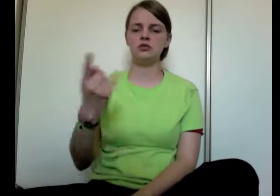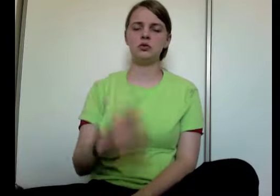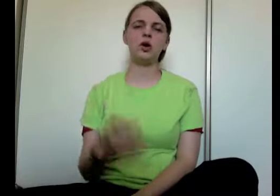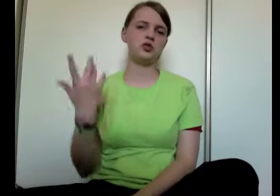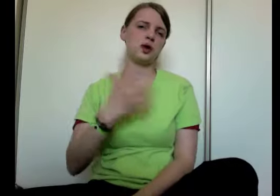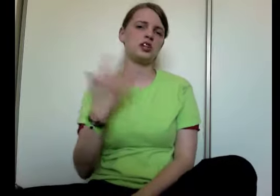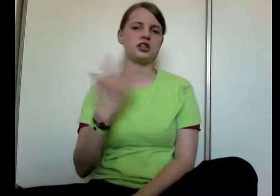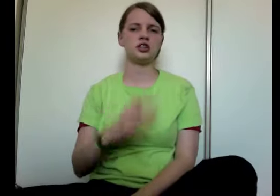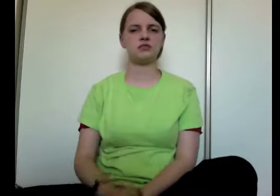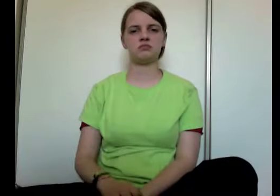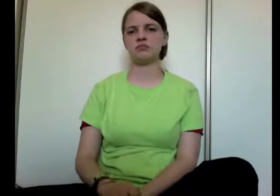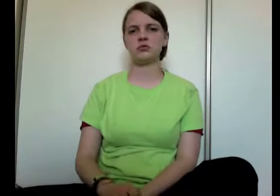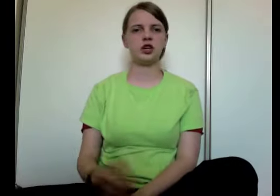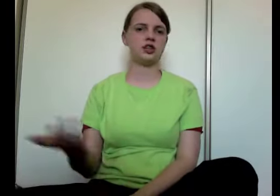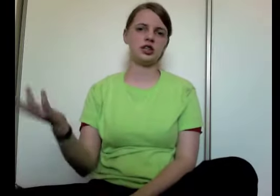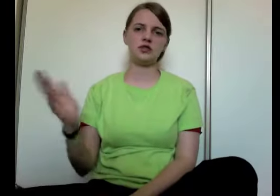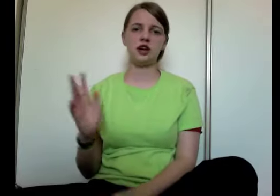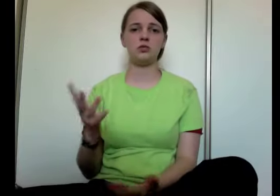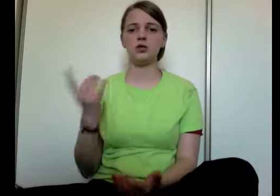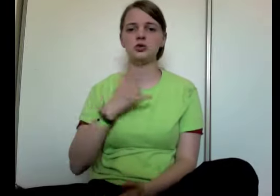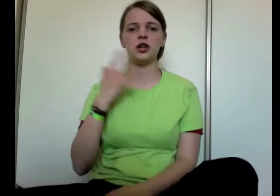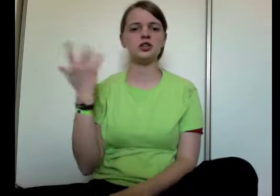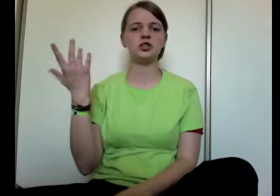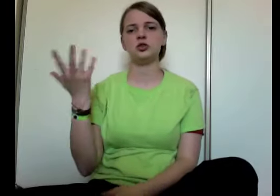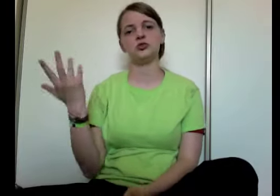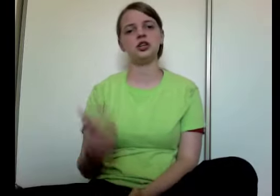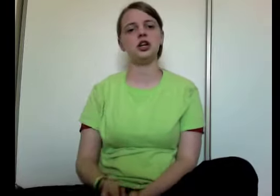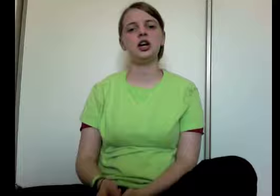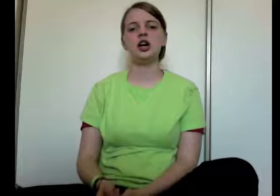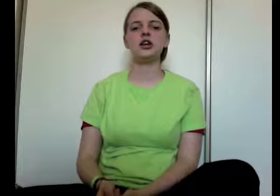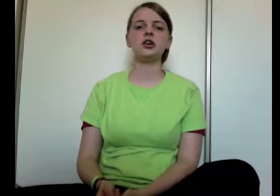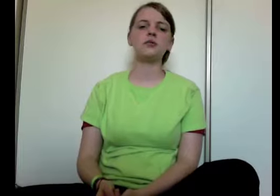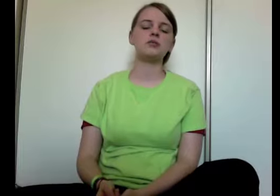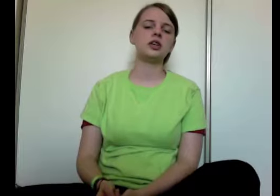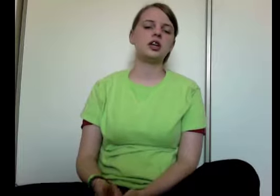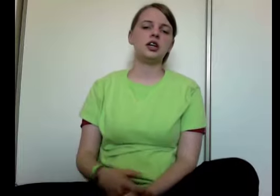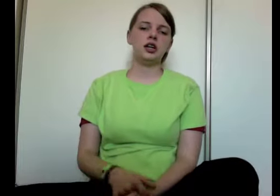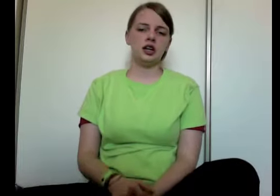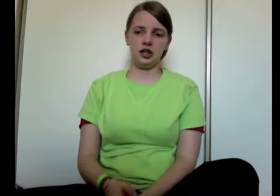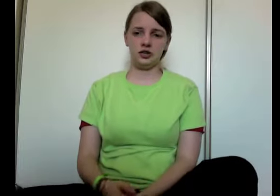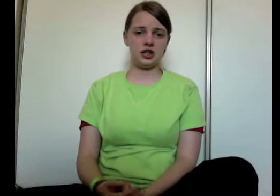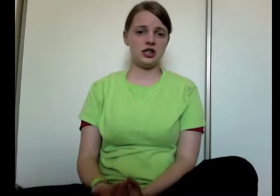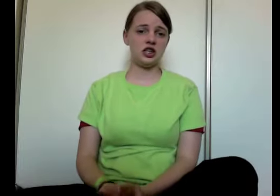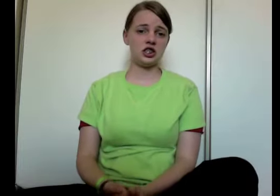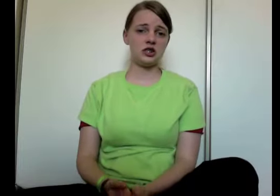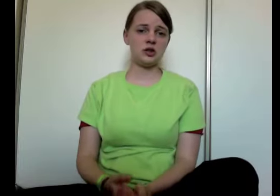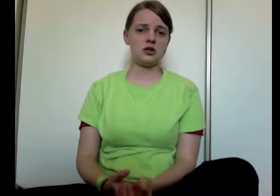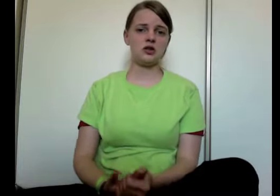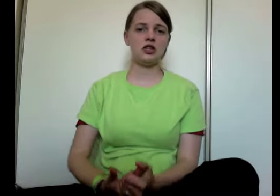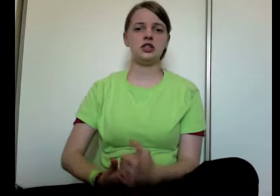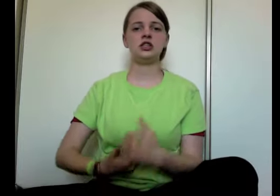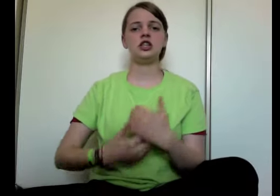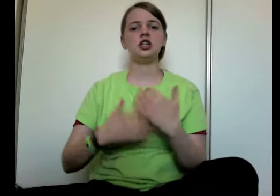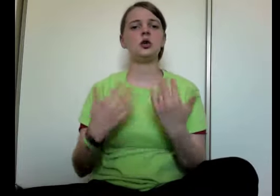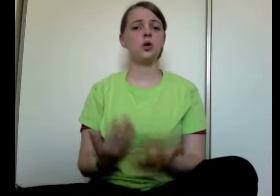whoa twice. I think that's fine. Whoa twice. You can do 3. I don't know. Okay, next is the